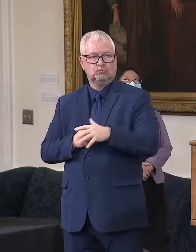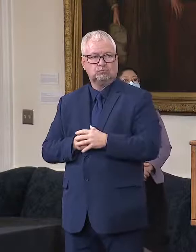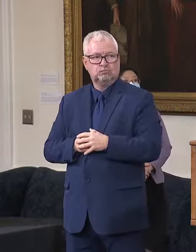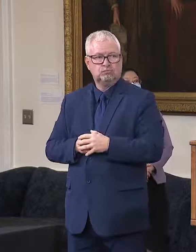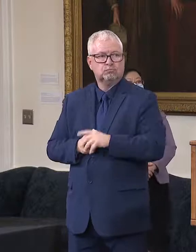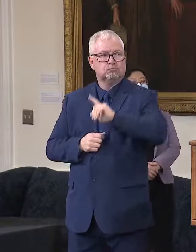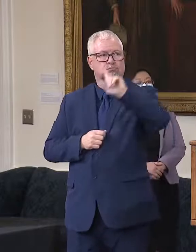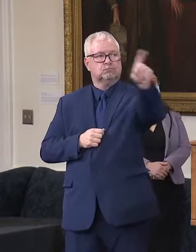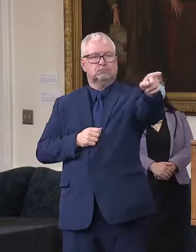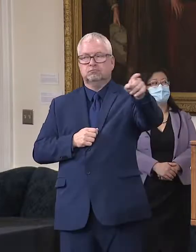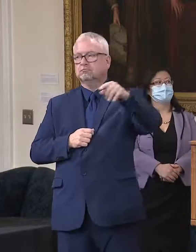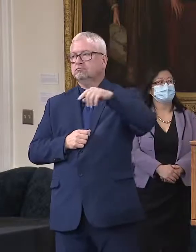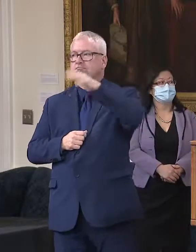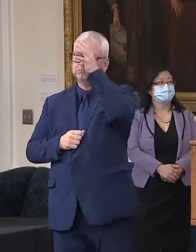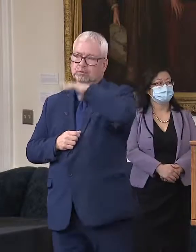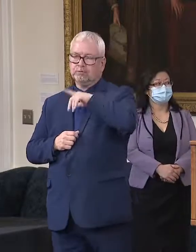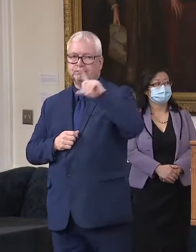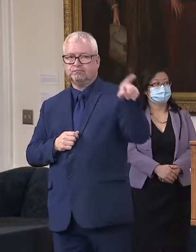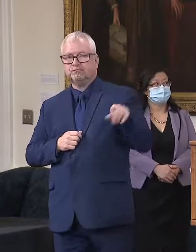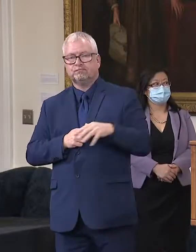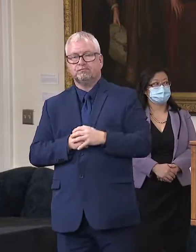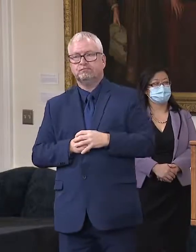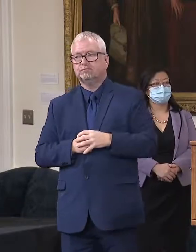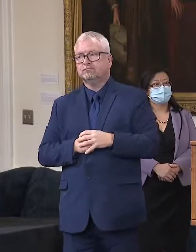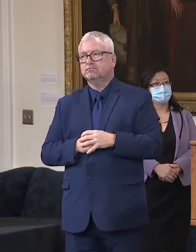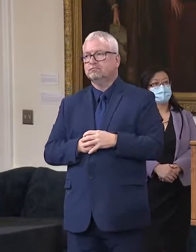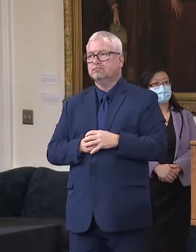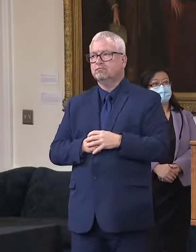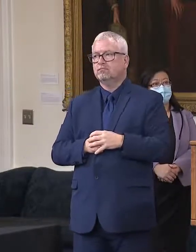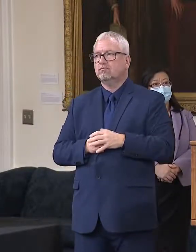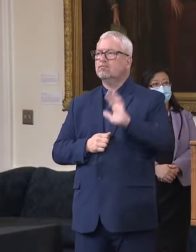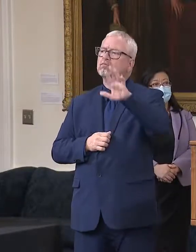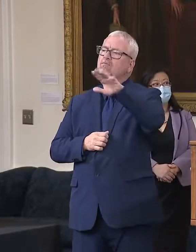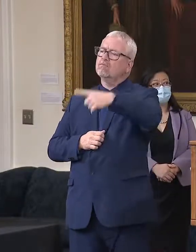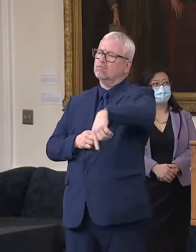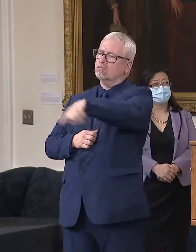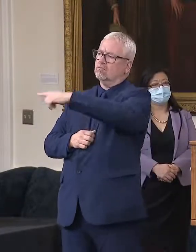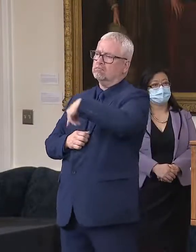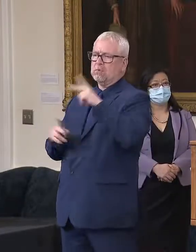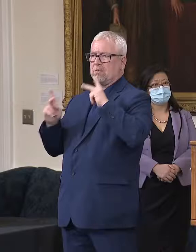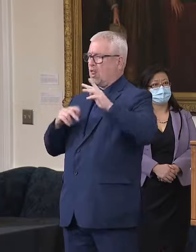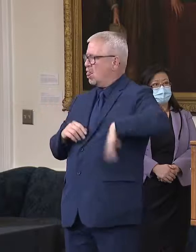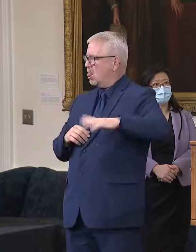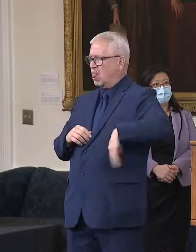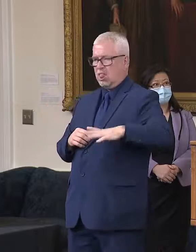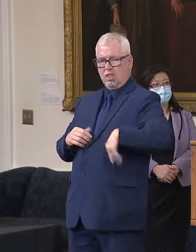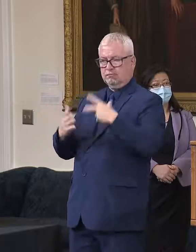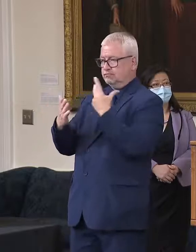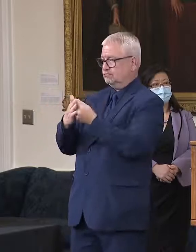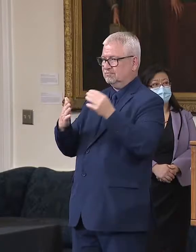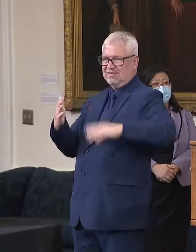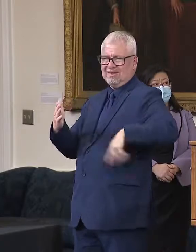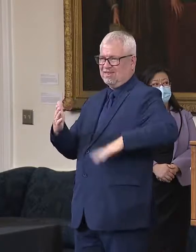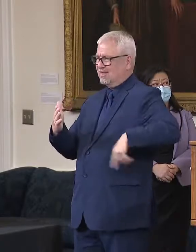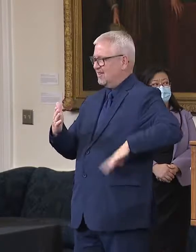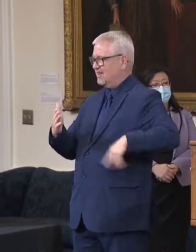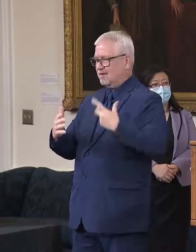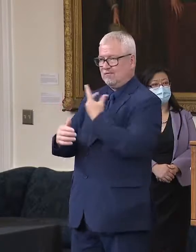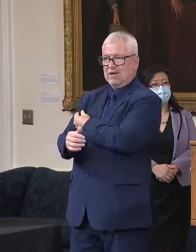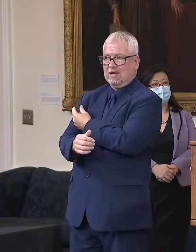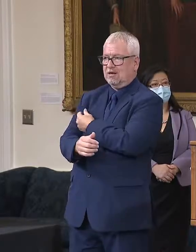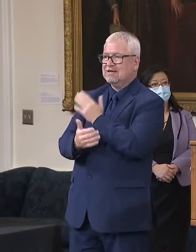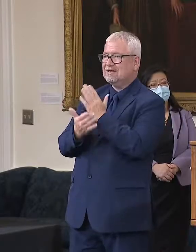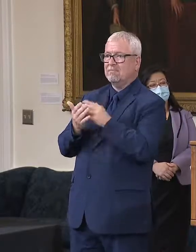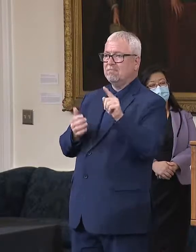In terms of some of our Marylanders who are unvaccinated, there's some members of our local FOPs, state FOPs who have not been. Are you going